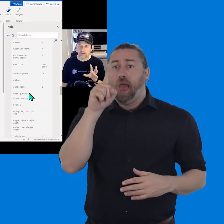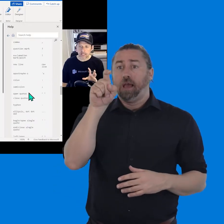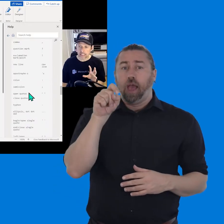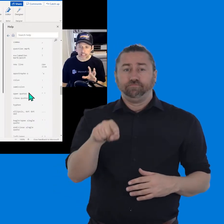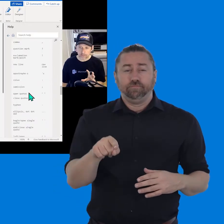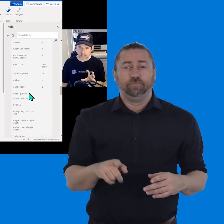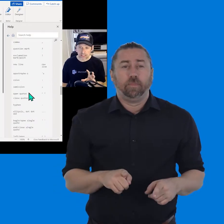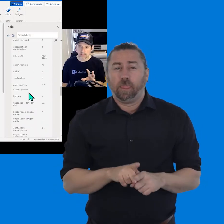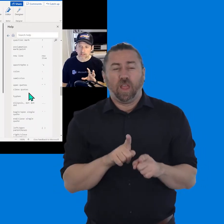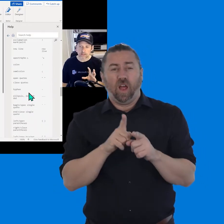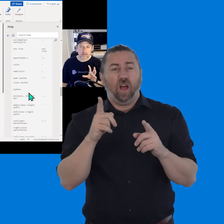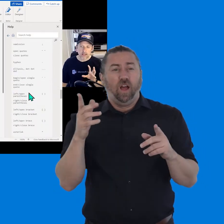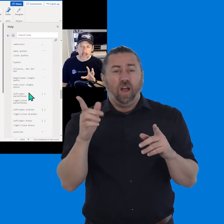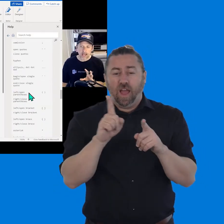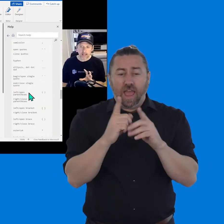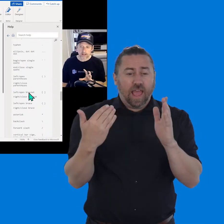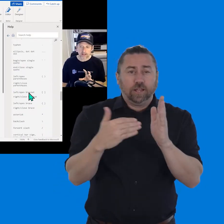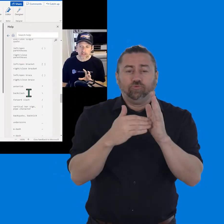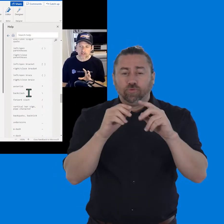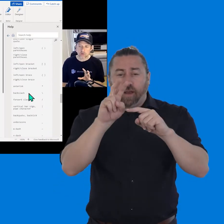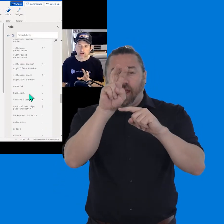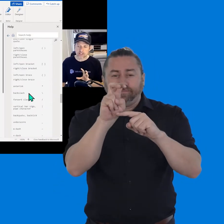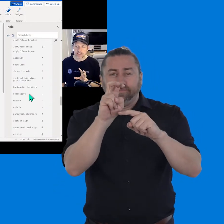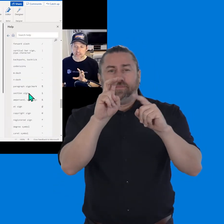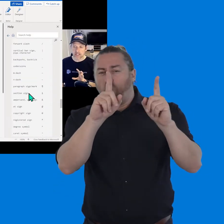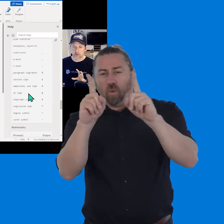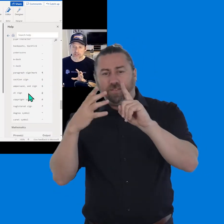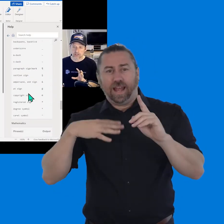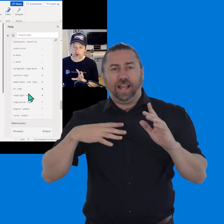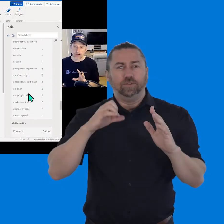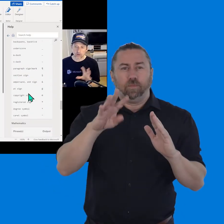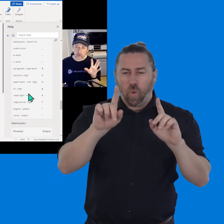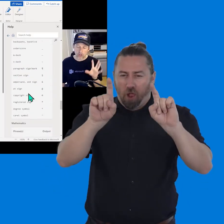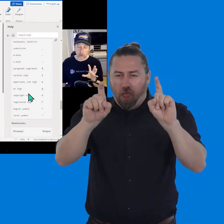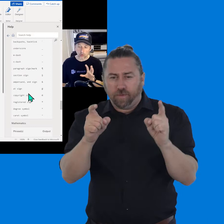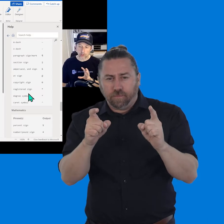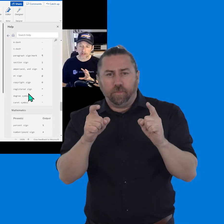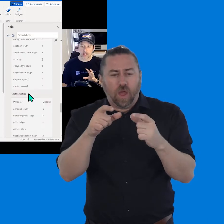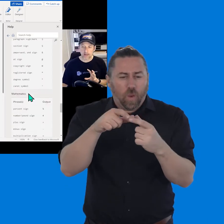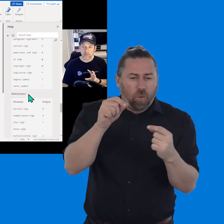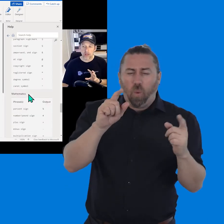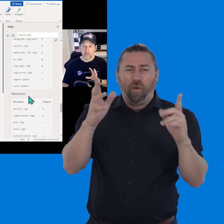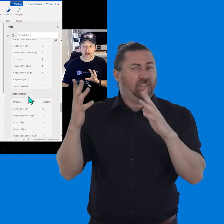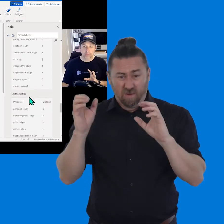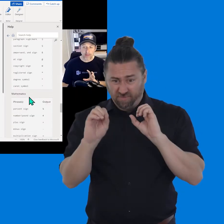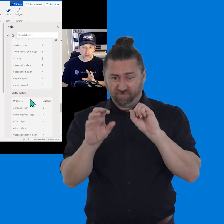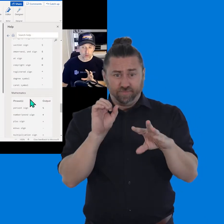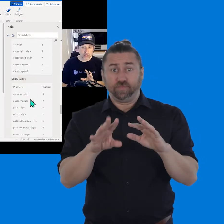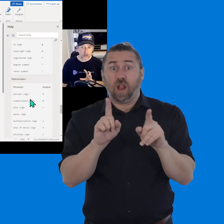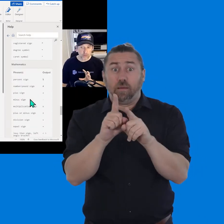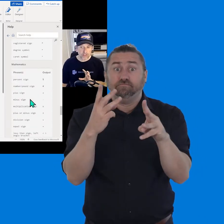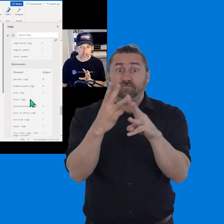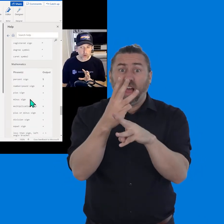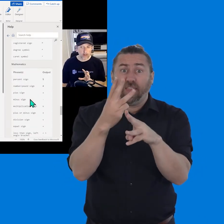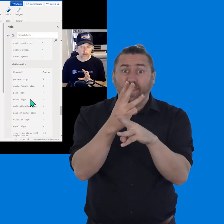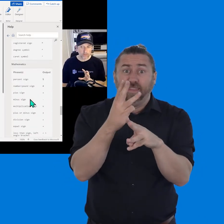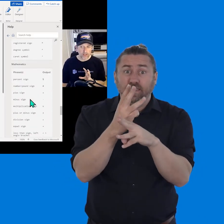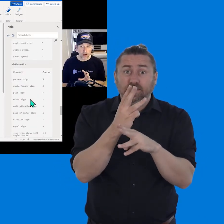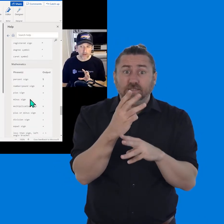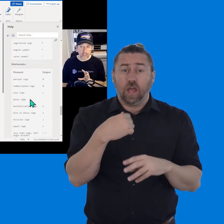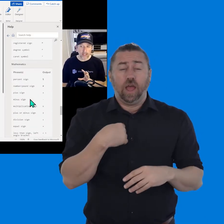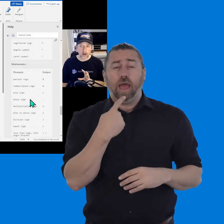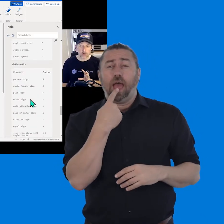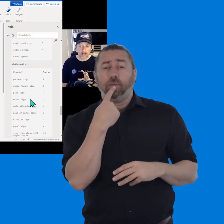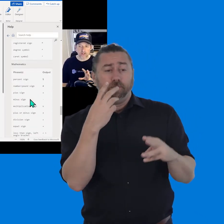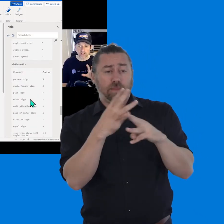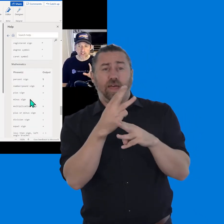punctuation there, even ellipses and other things as well. So that's in there, which is quite cool. Lots there. Mathematical terms as well